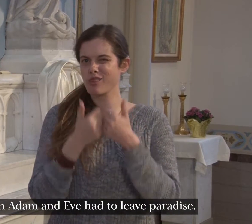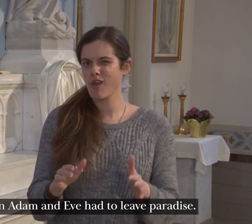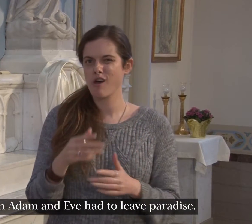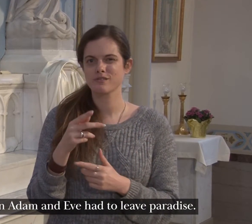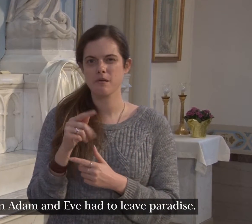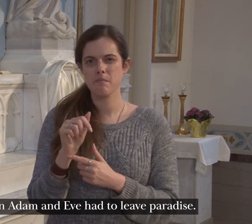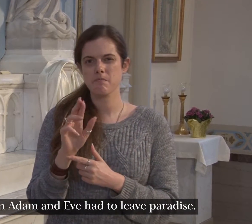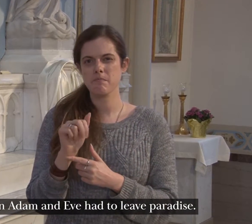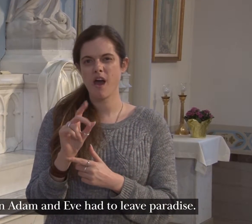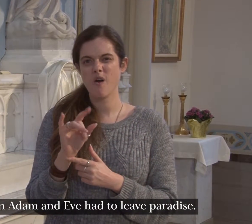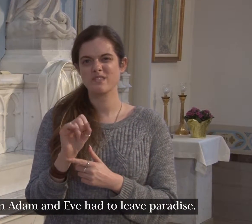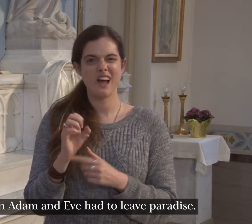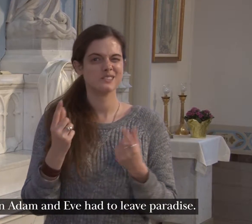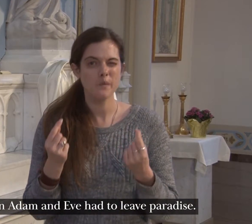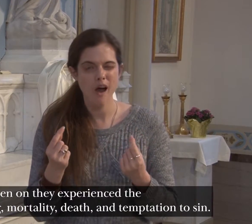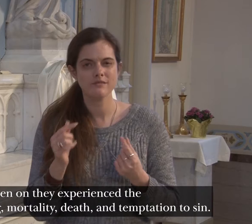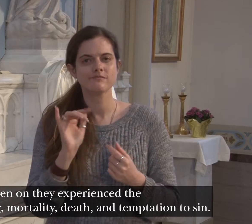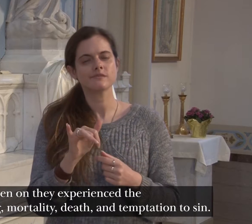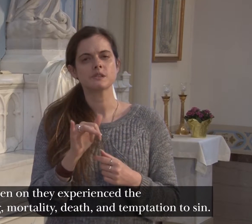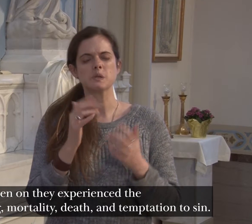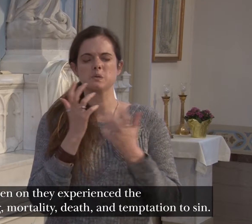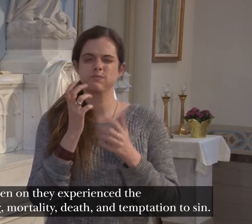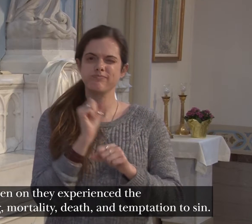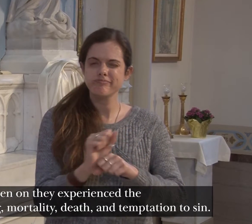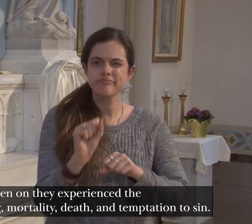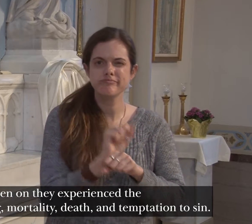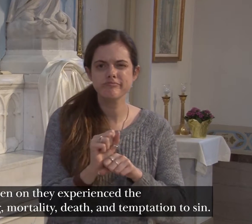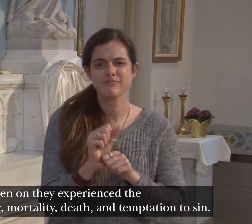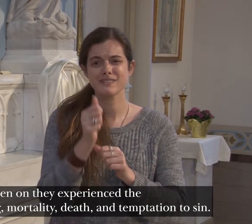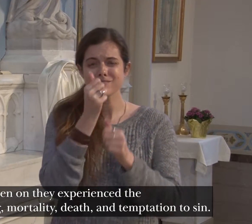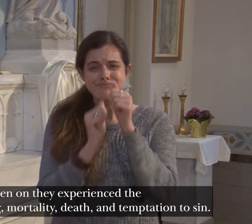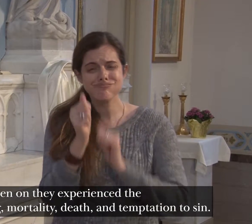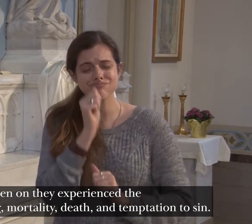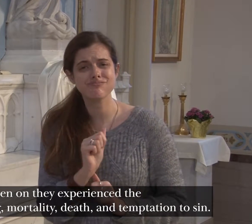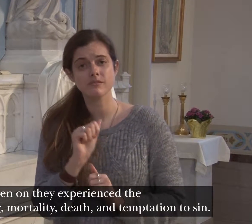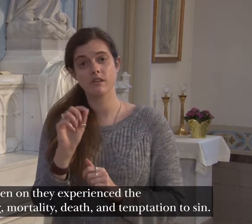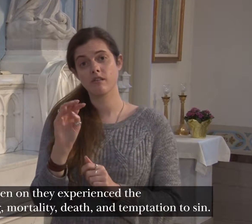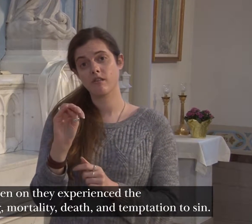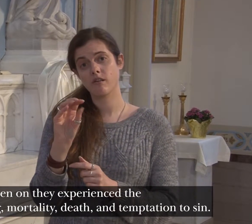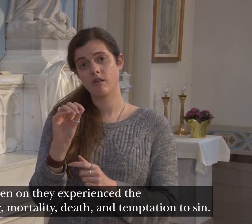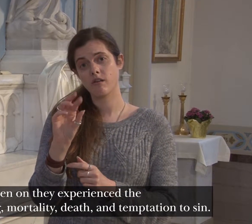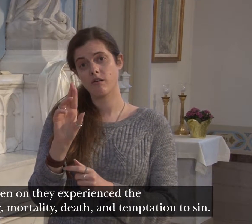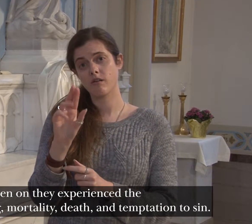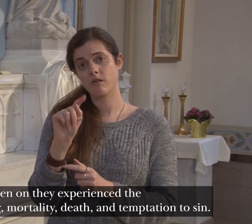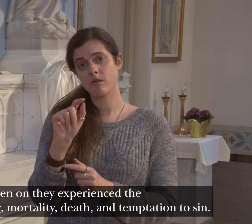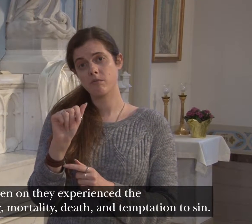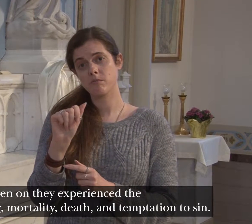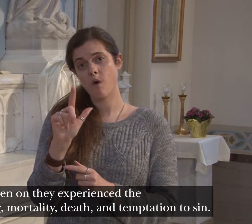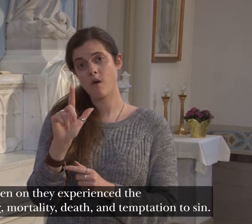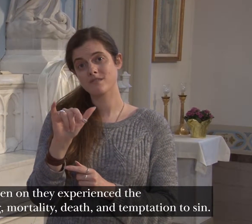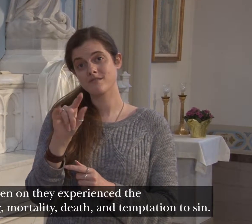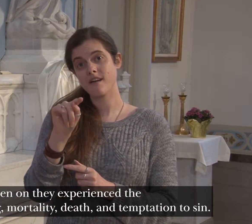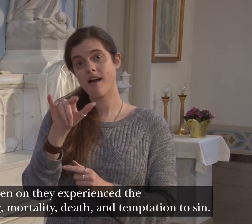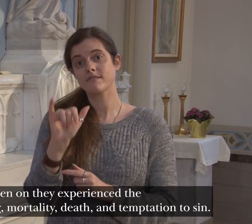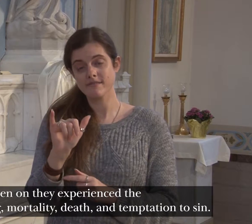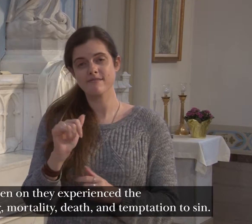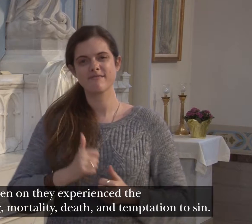Eve had to leave paradise. From then on, they experienced the toil of work, suffering, mortality, death,